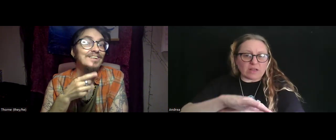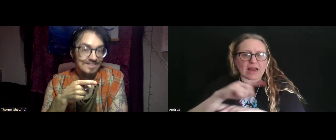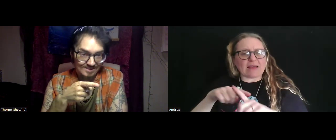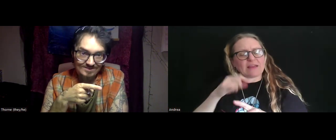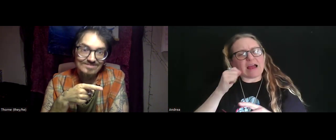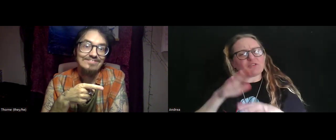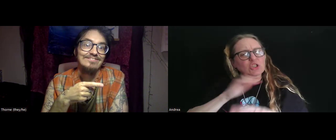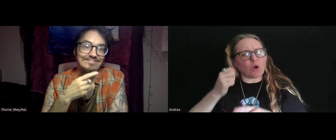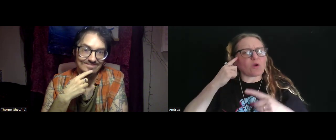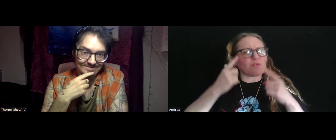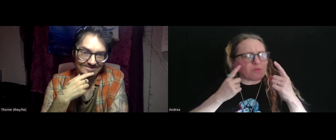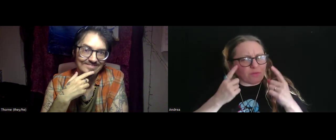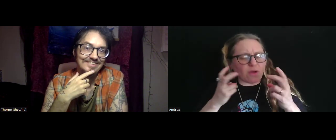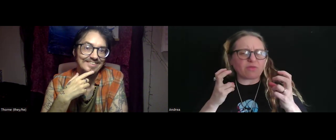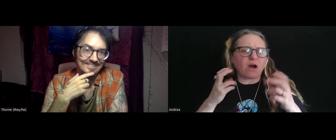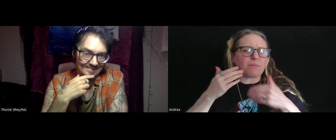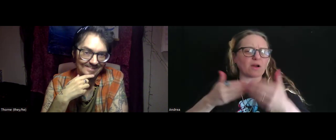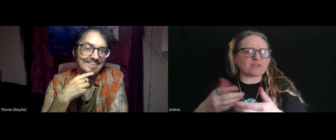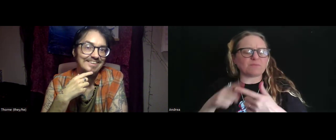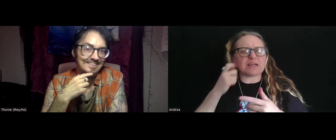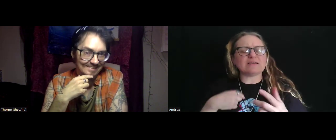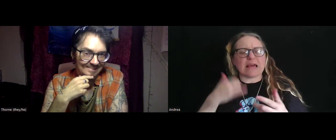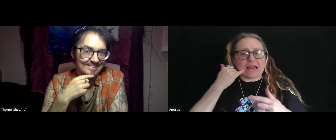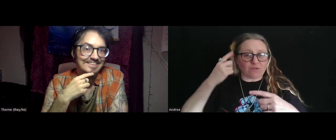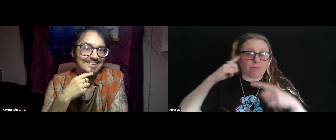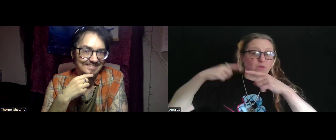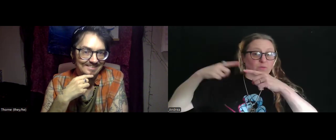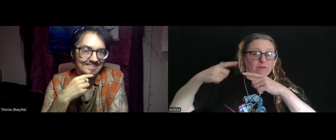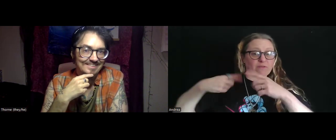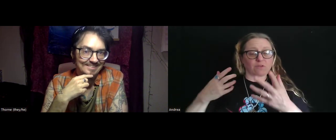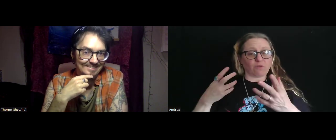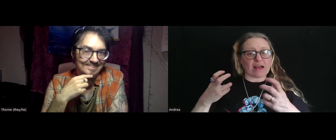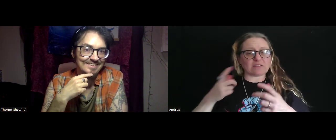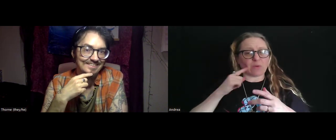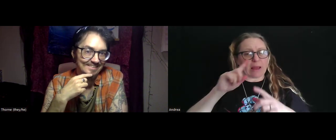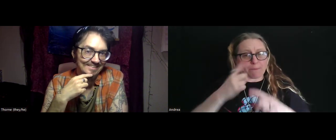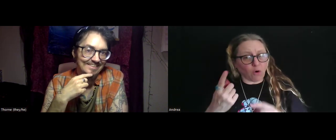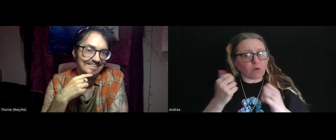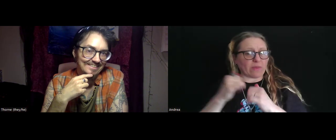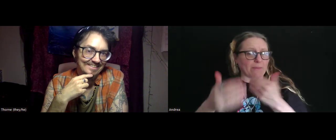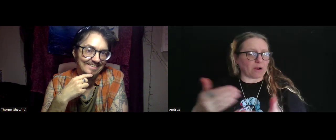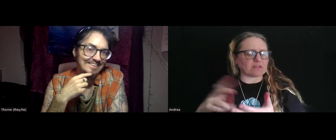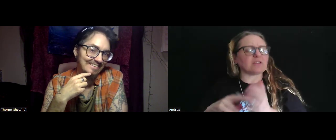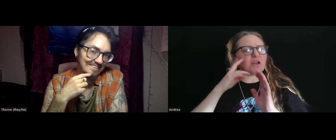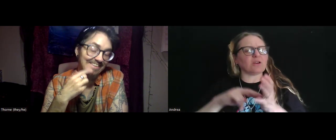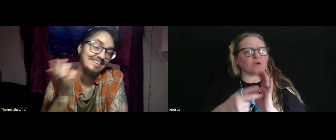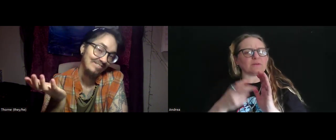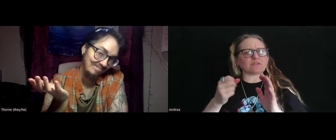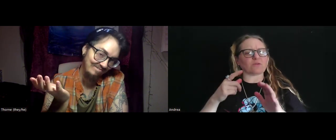day and they have a slower thought process because if their mind was moving so fast, they would get bored with that process. You know what I mean? So